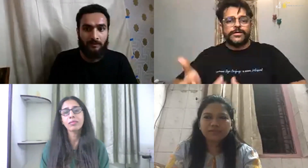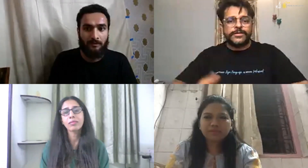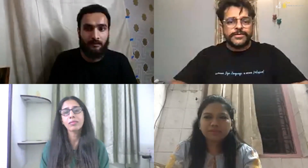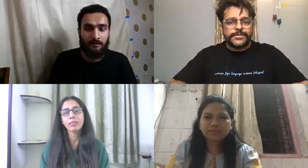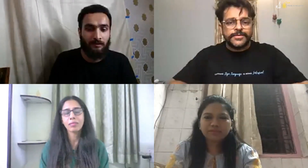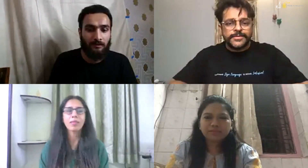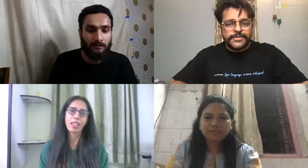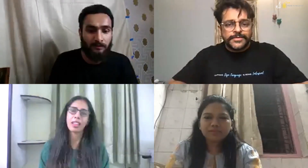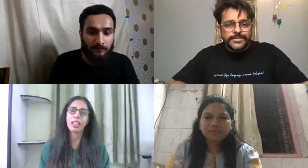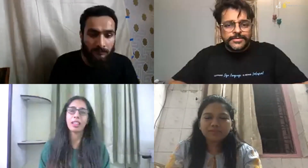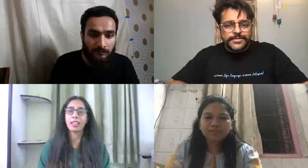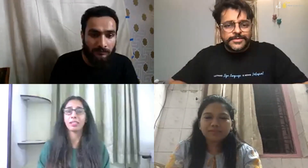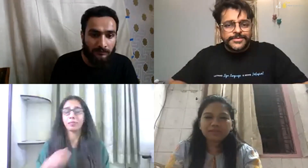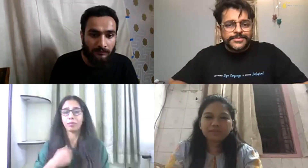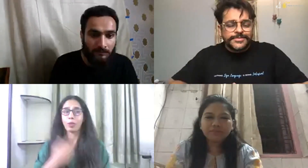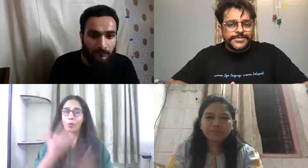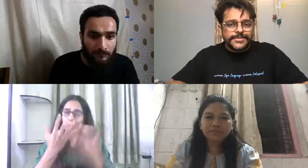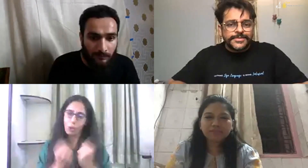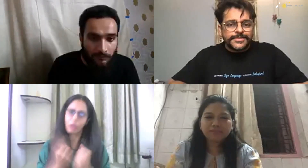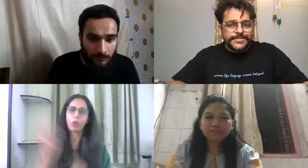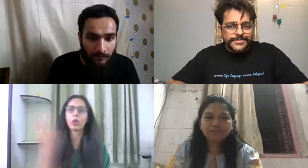you would like to continue the same way, or how?